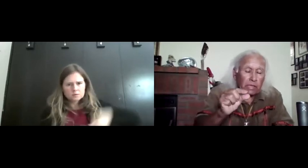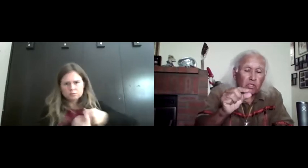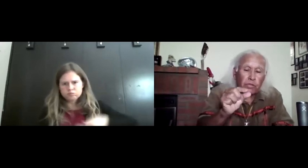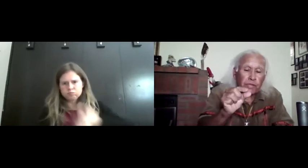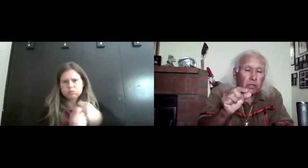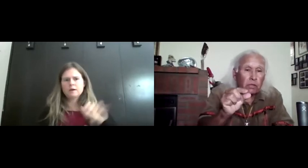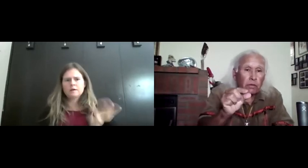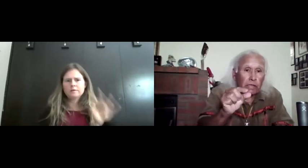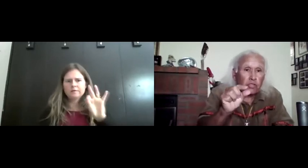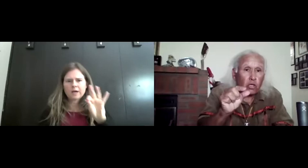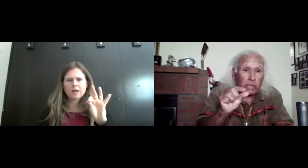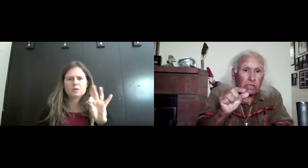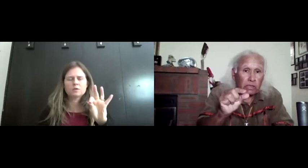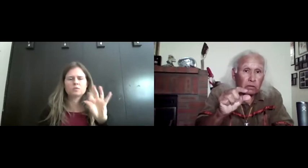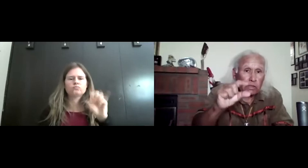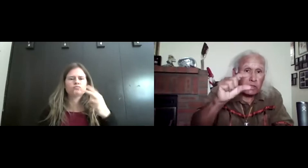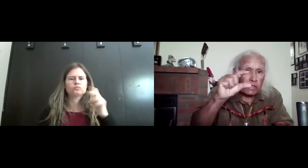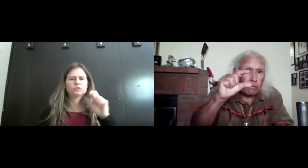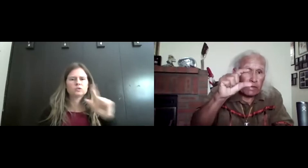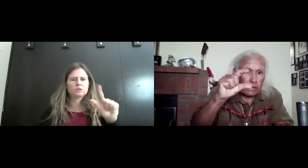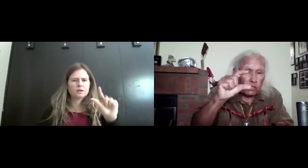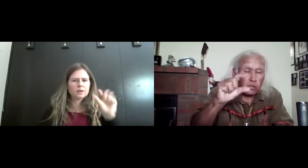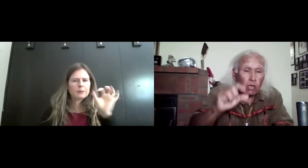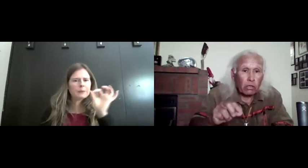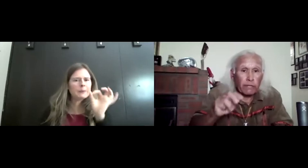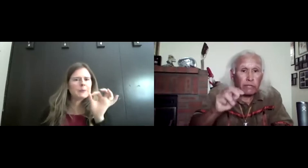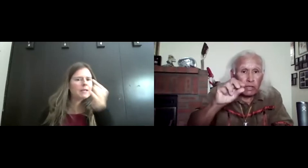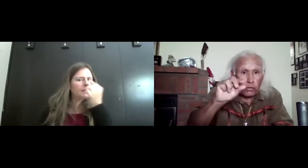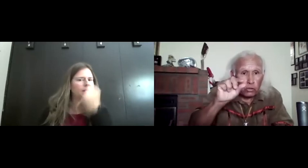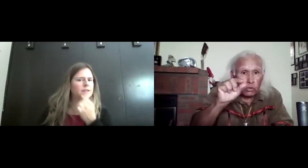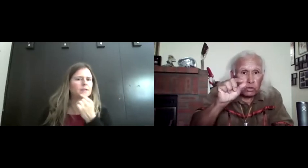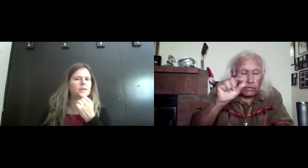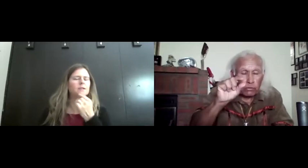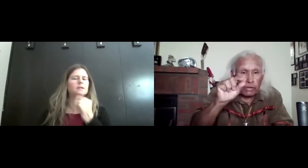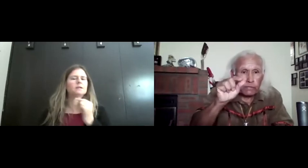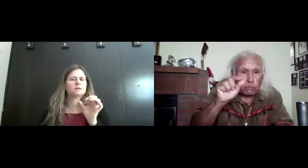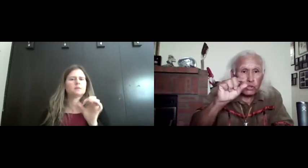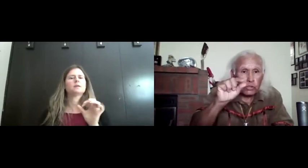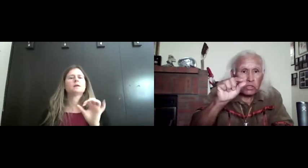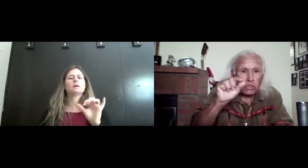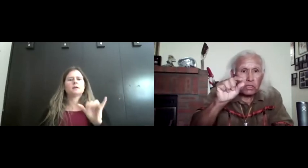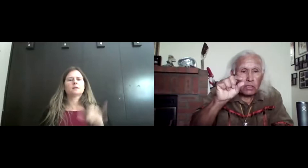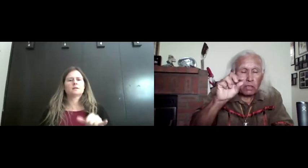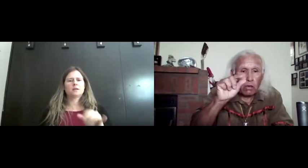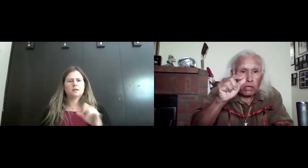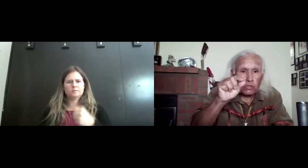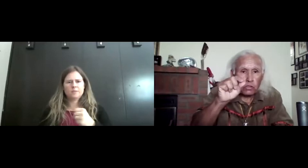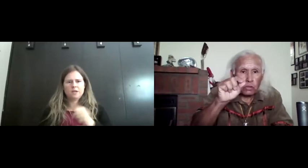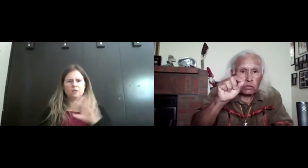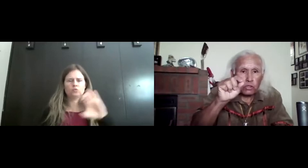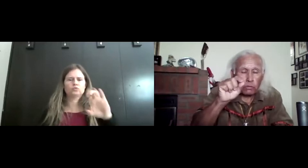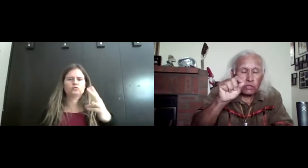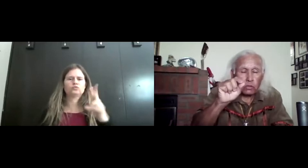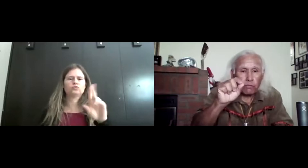not much thicker than a sewing needle and about an inch long. And they were made from chert, hard